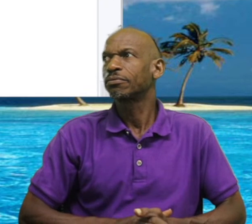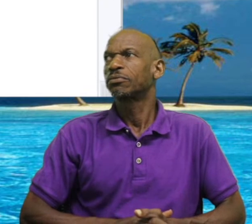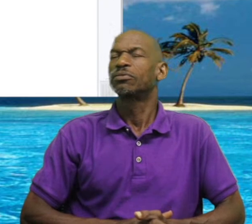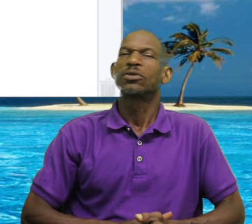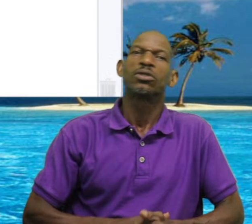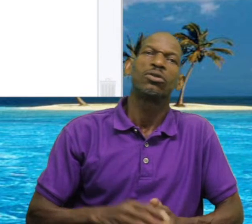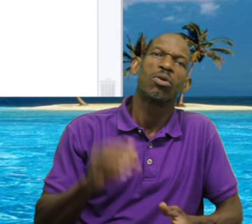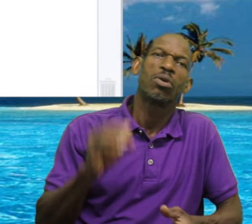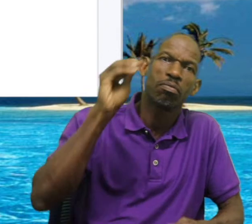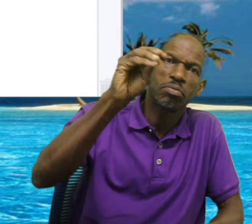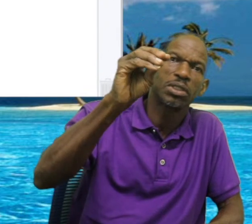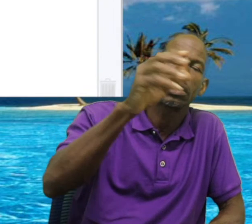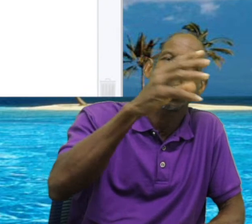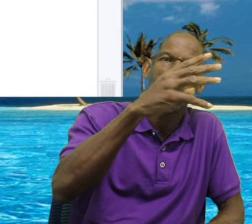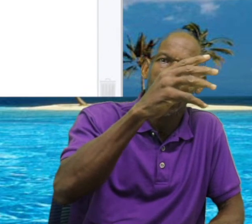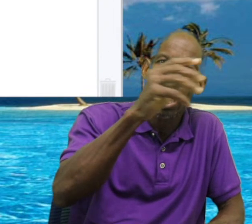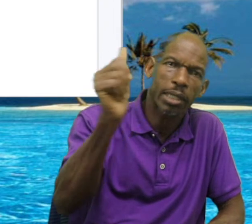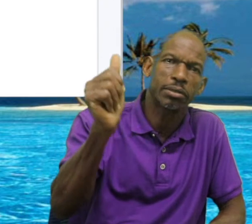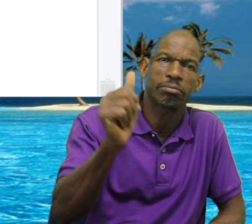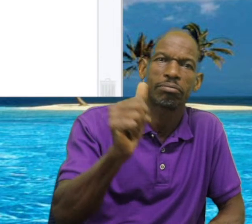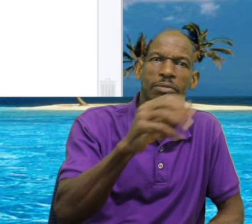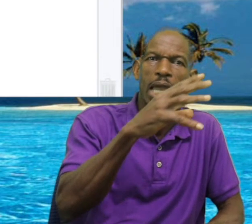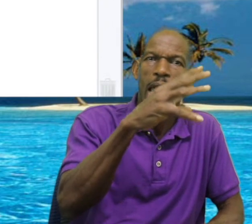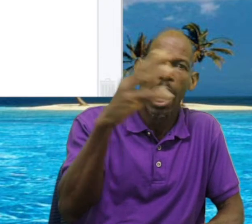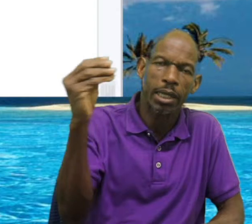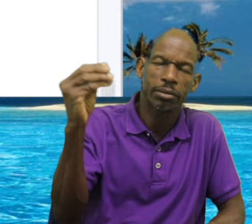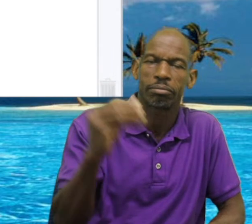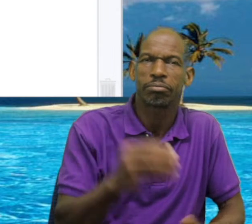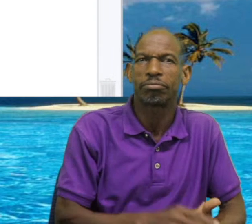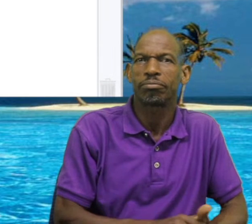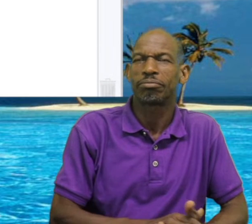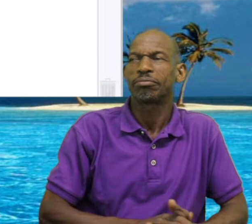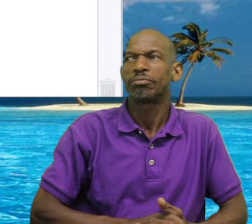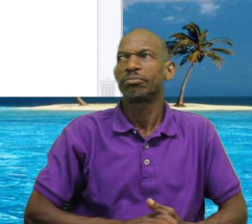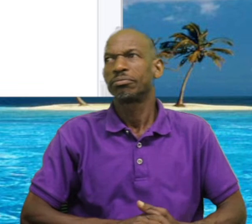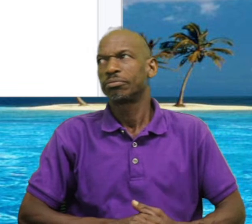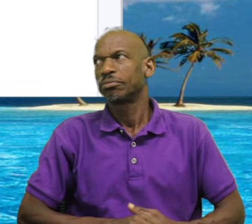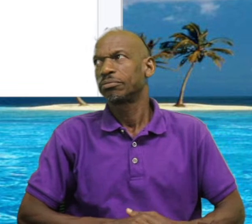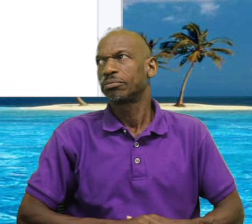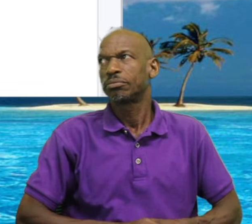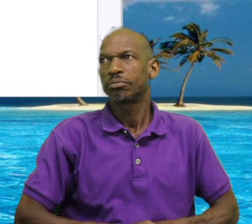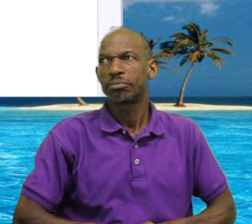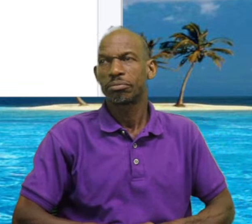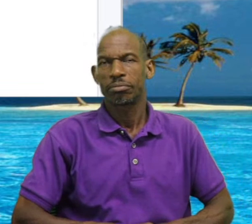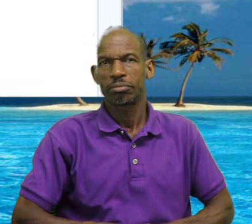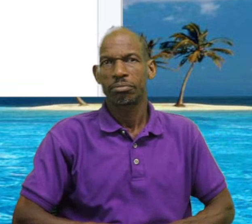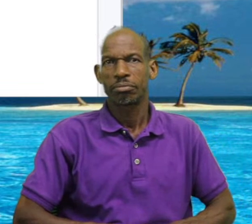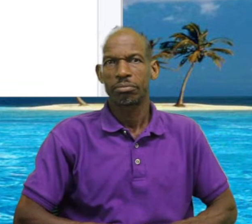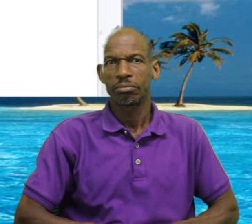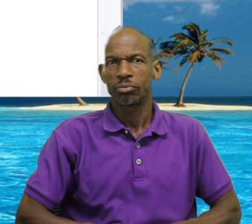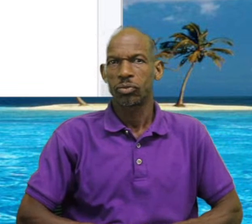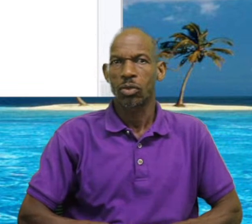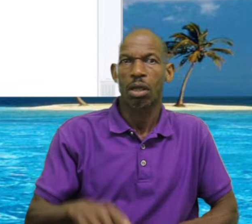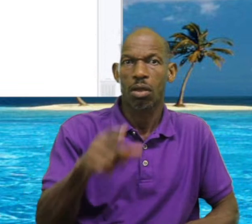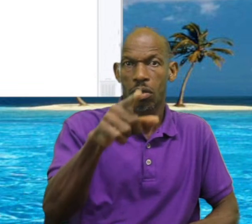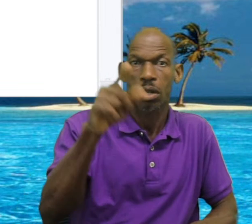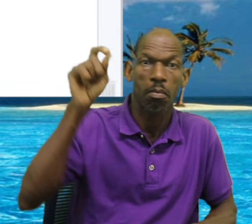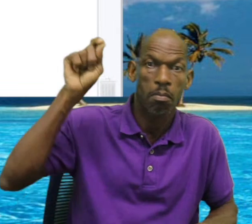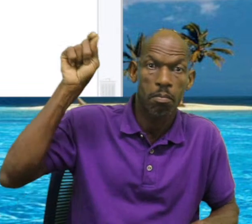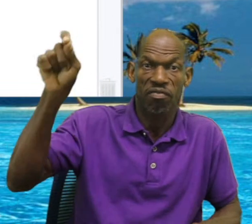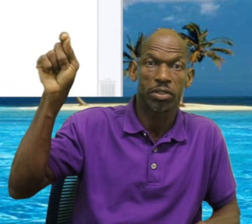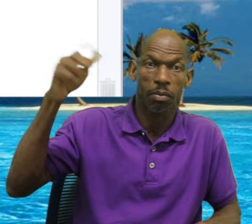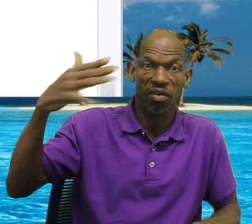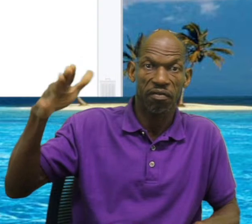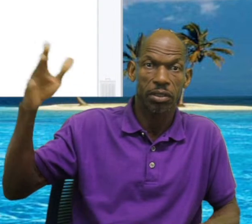I want to put my full stop at the end of my sentence, but not allowing me. So Peter is tall and handsome. So I